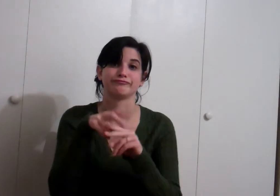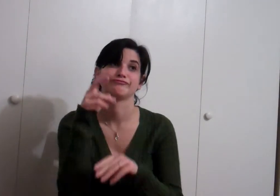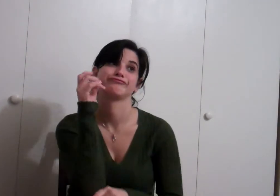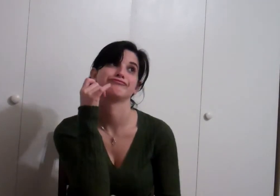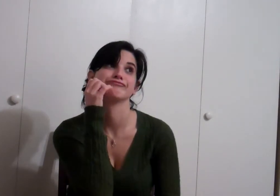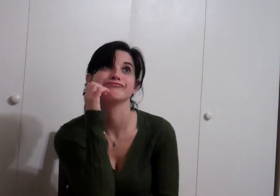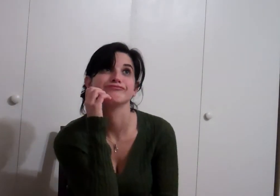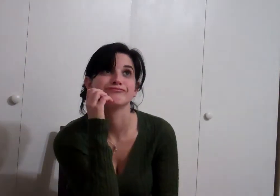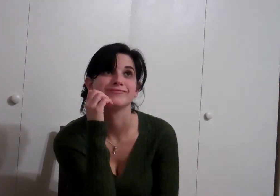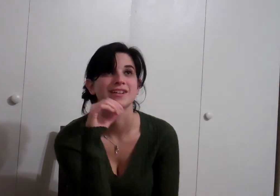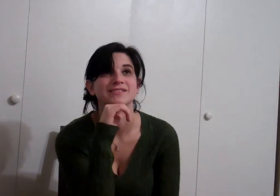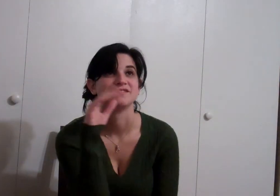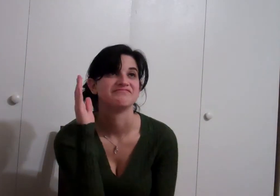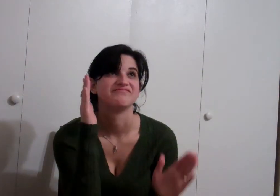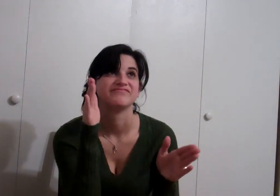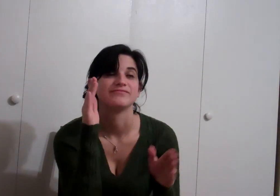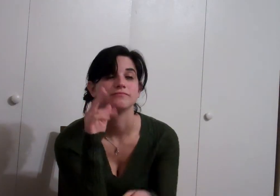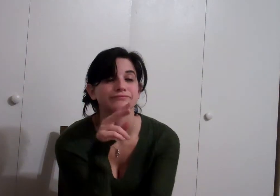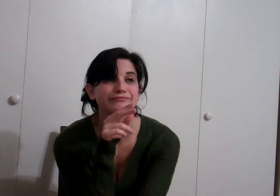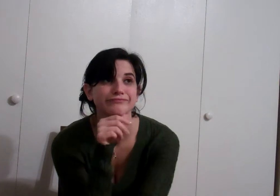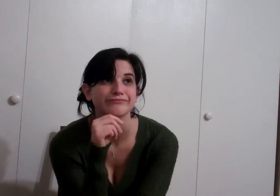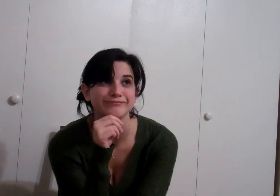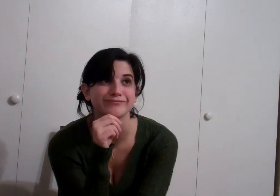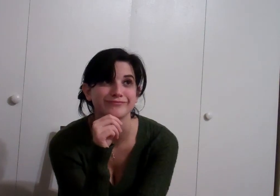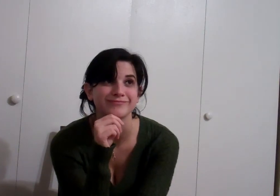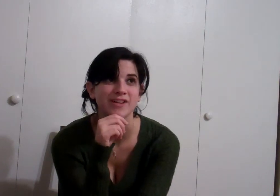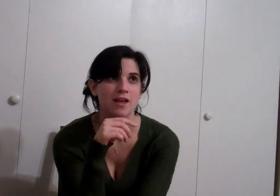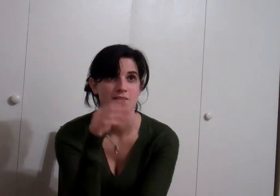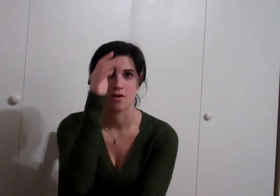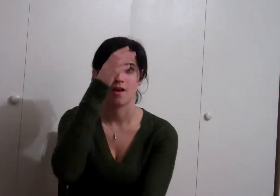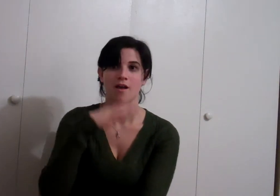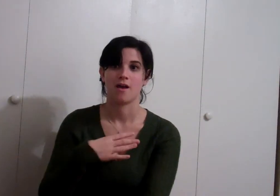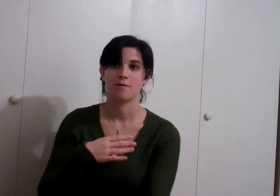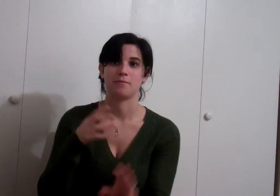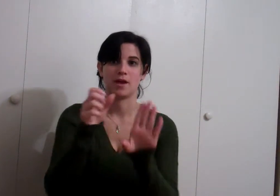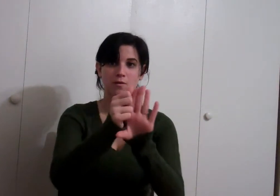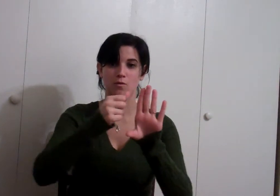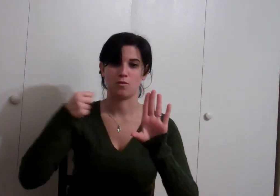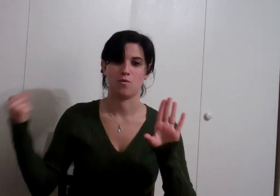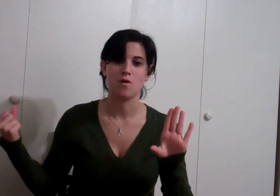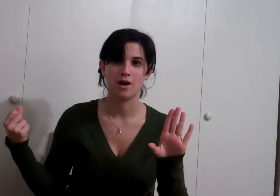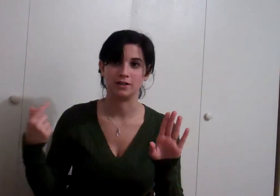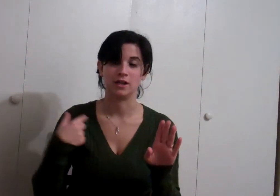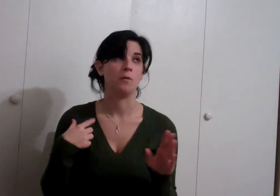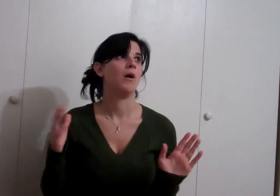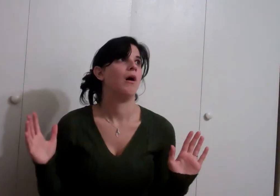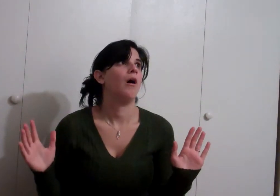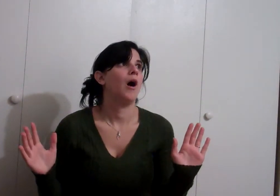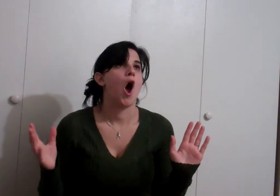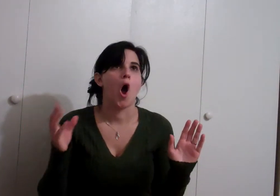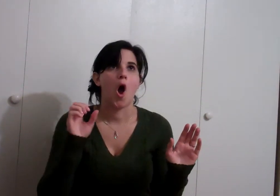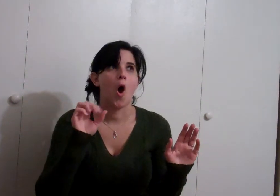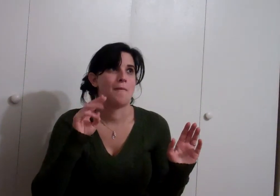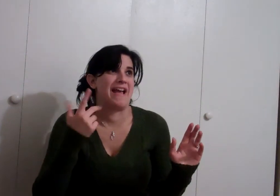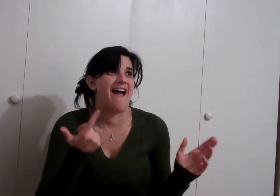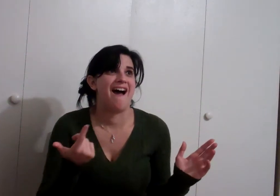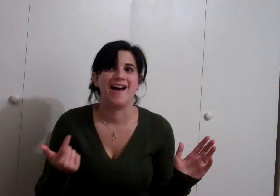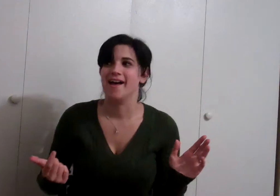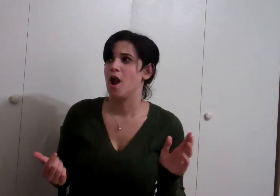zoned out. And the guy walks in and he opens up the door and he's like, "Oh my God!" And I'm like, "Oh my God!" But nobody closed the door. Like it was just like, "Oh